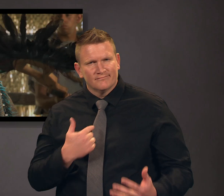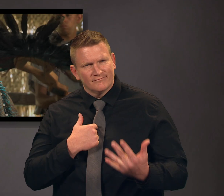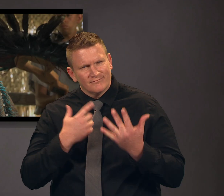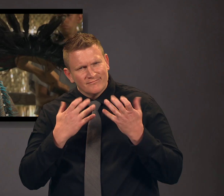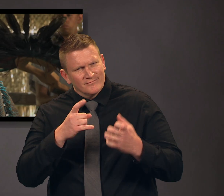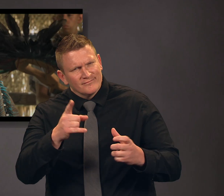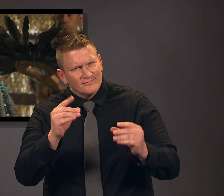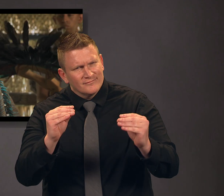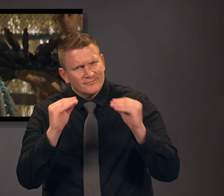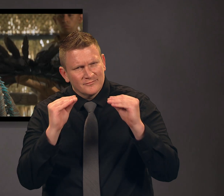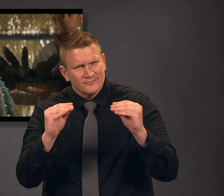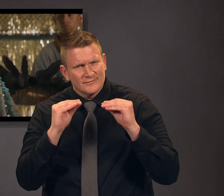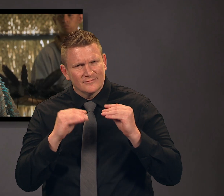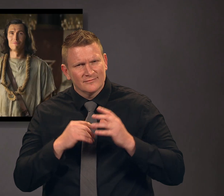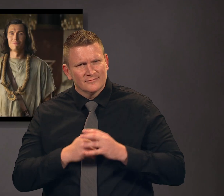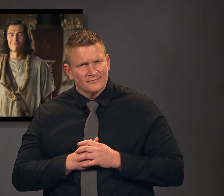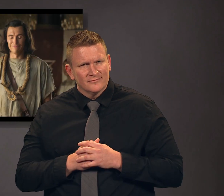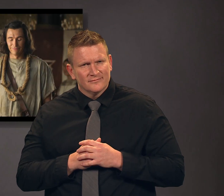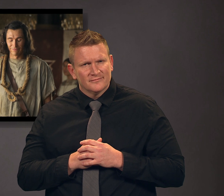I desire that you should teach me.